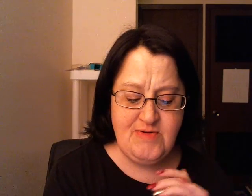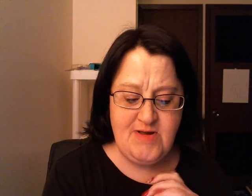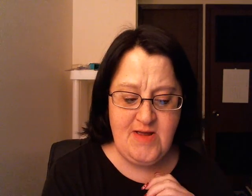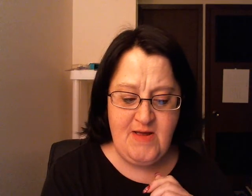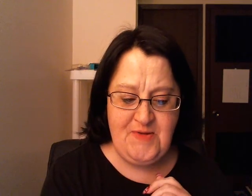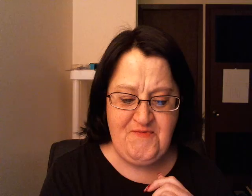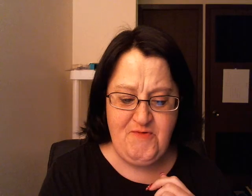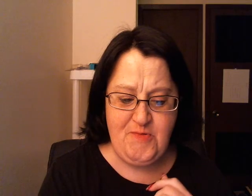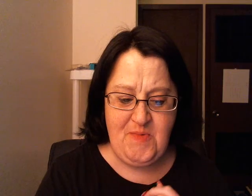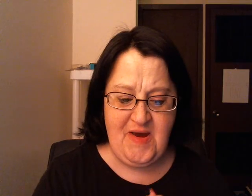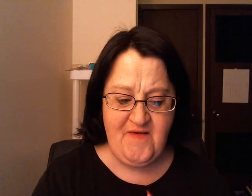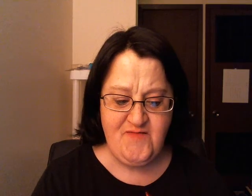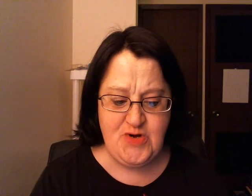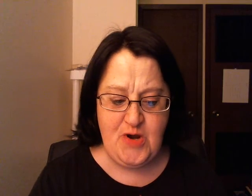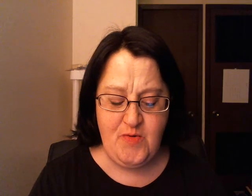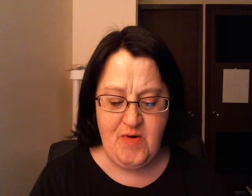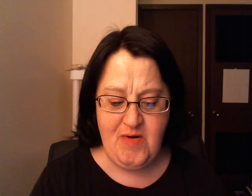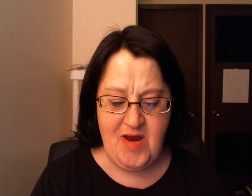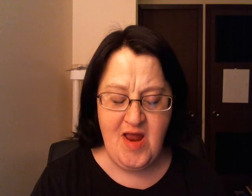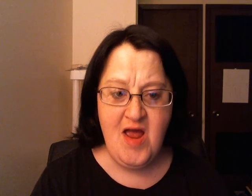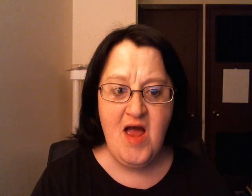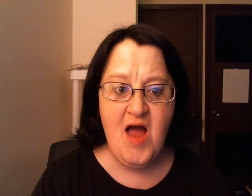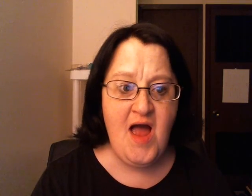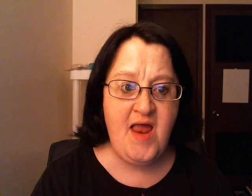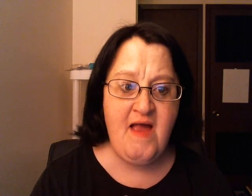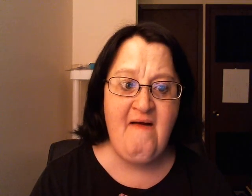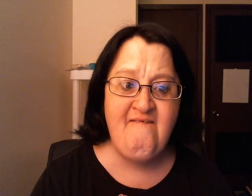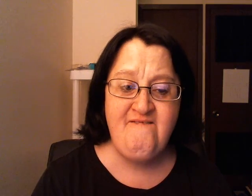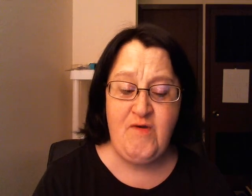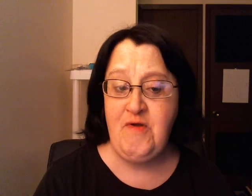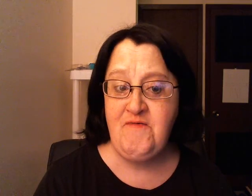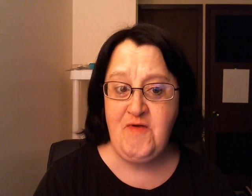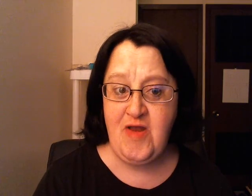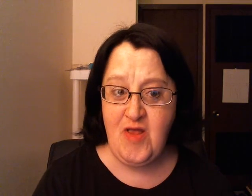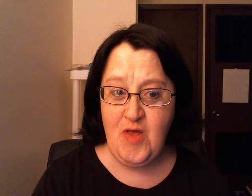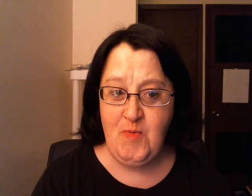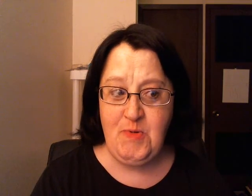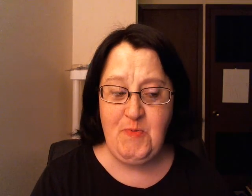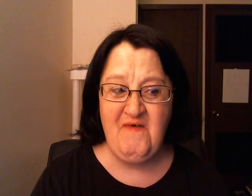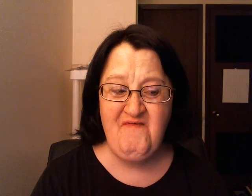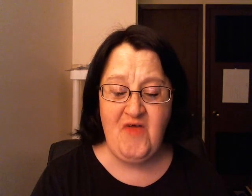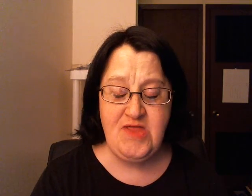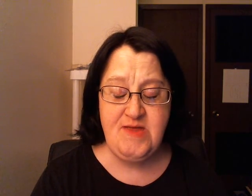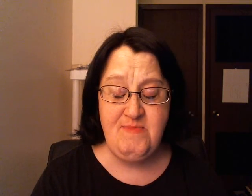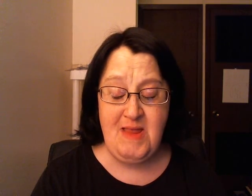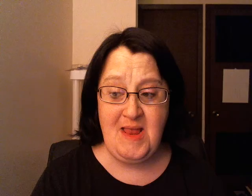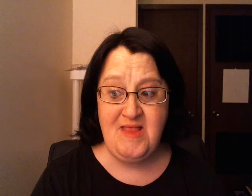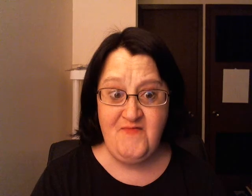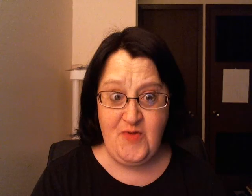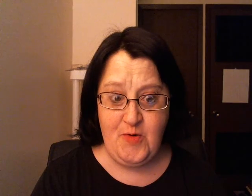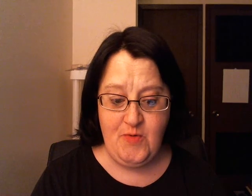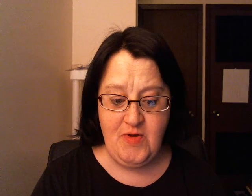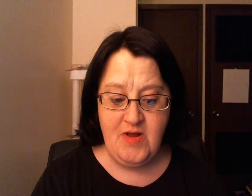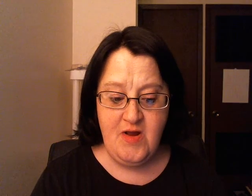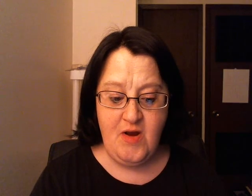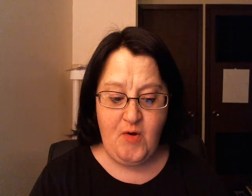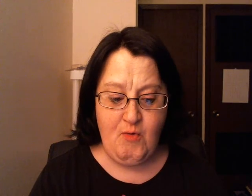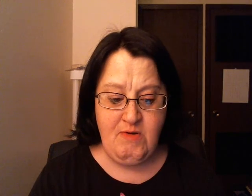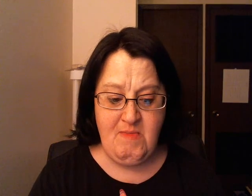the first week of January, I got very, very ill with what felt to me like the flu. According to